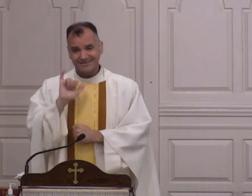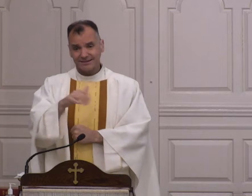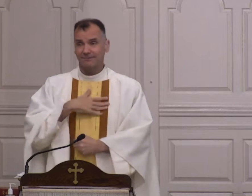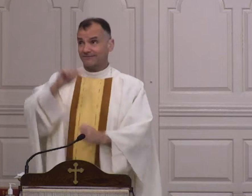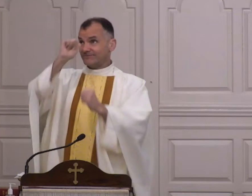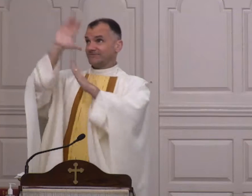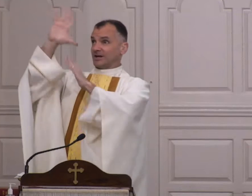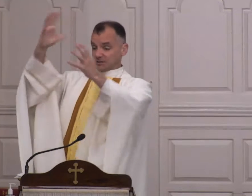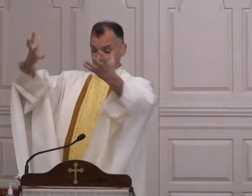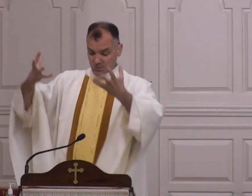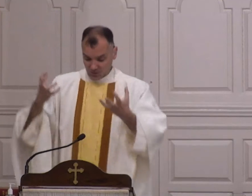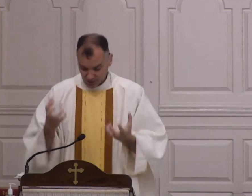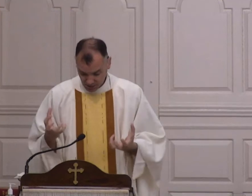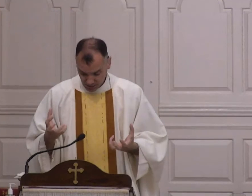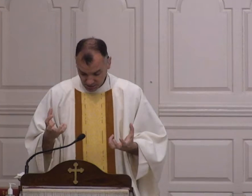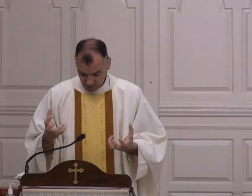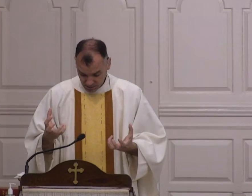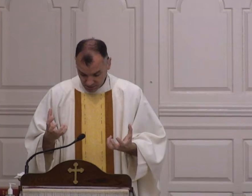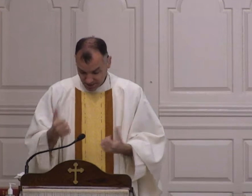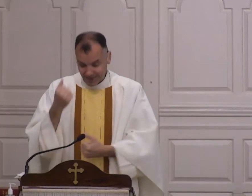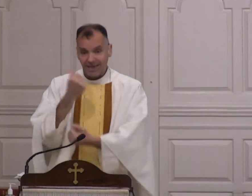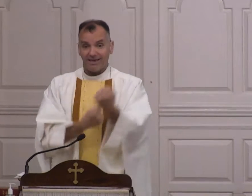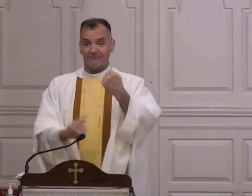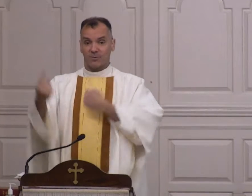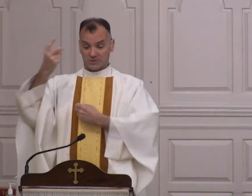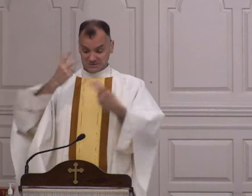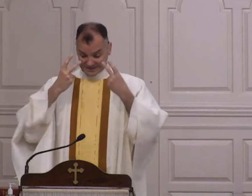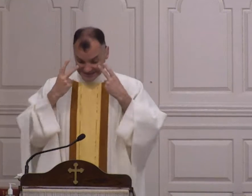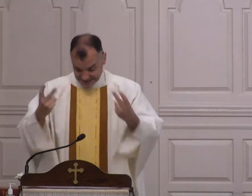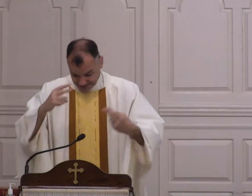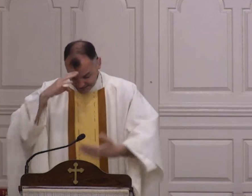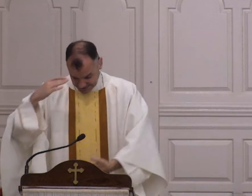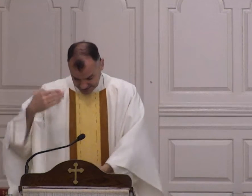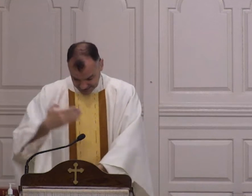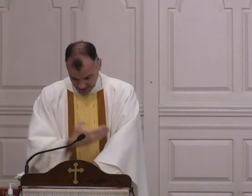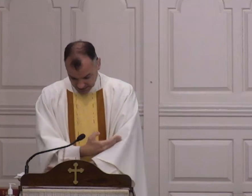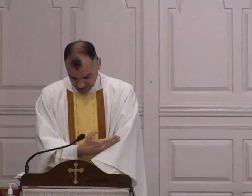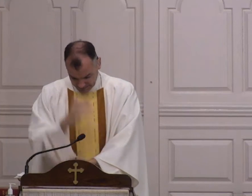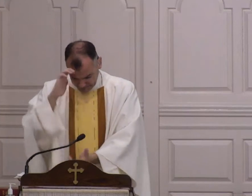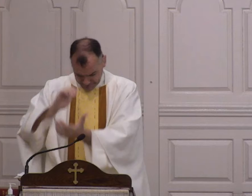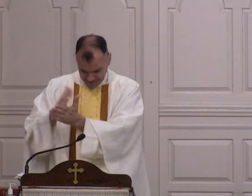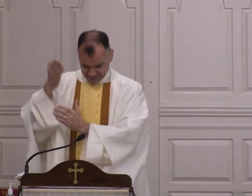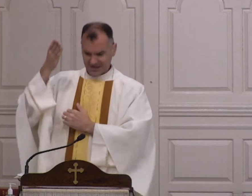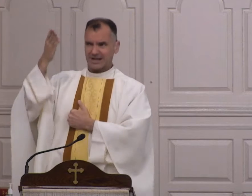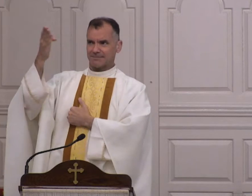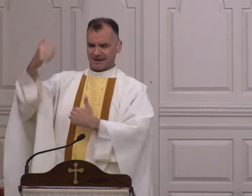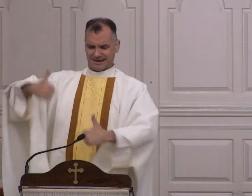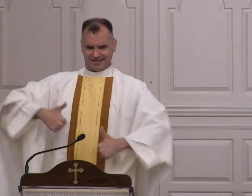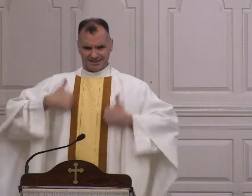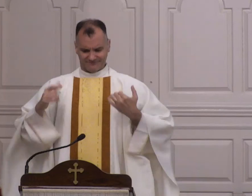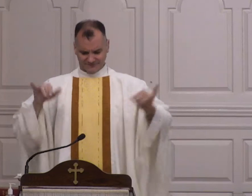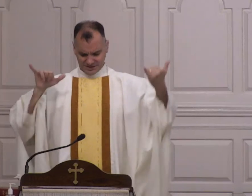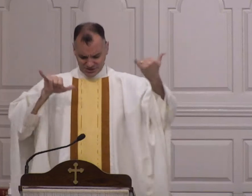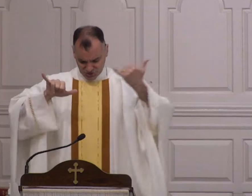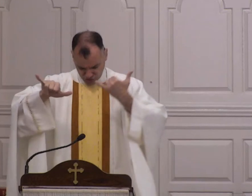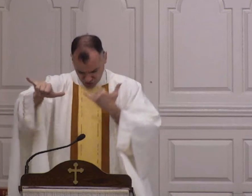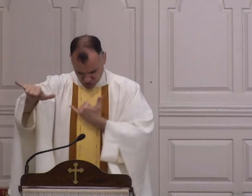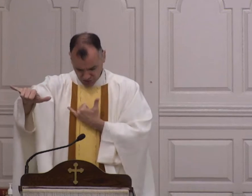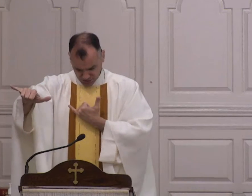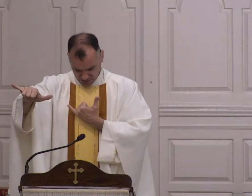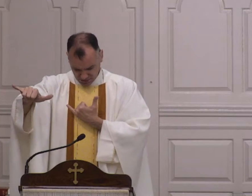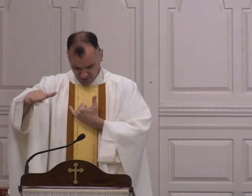For this is the will of my Father, that everyone who sees the Son and believes in him may have eternal